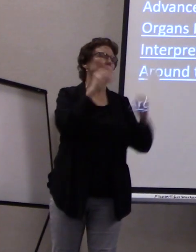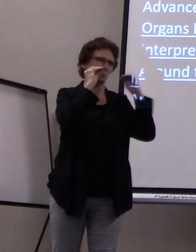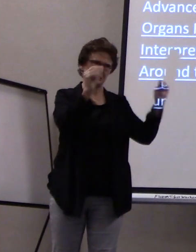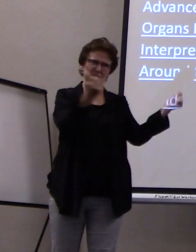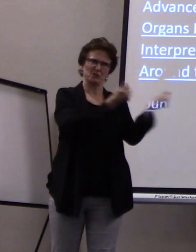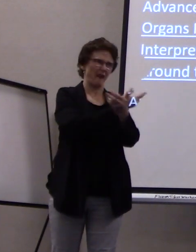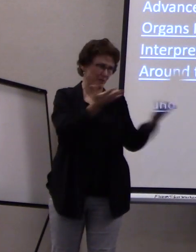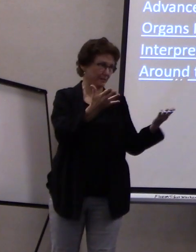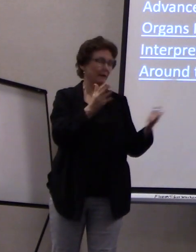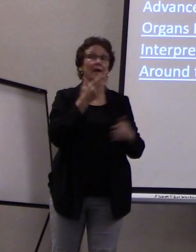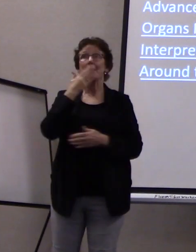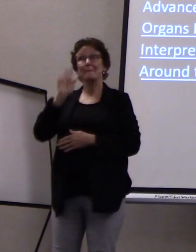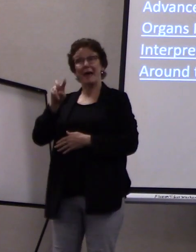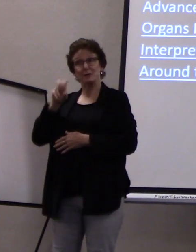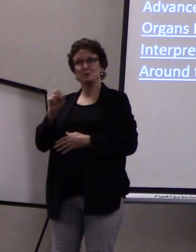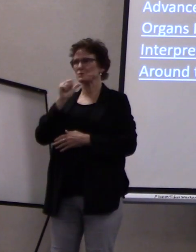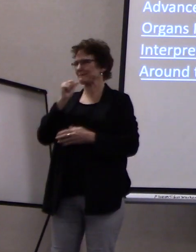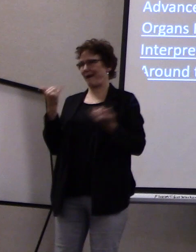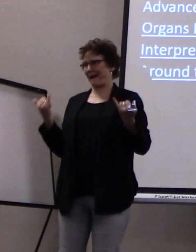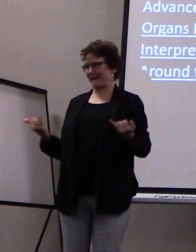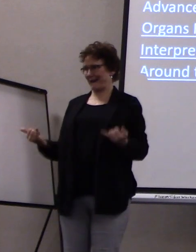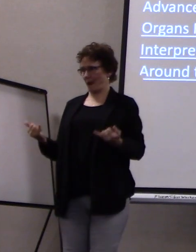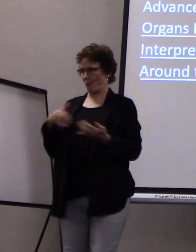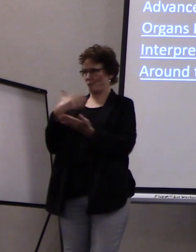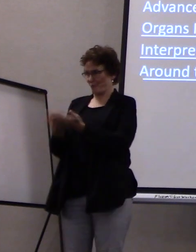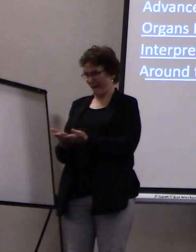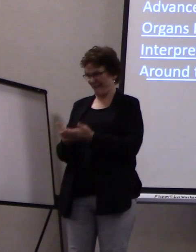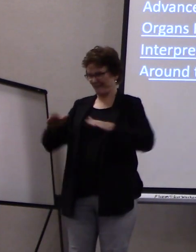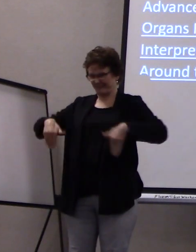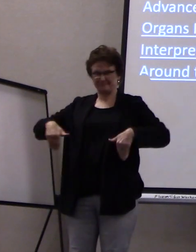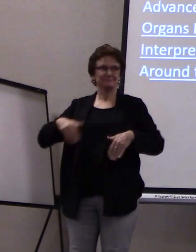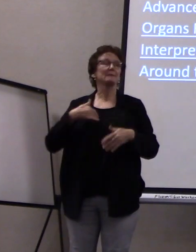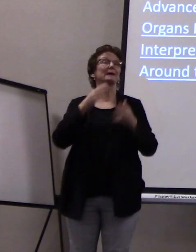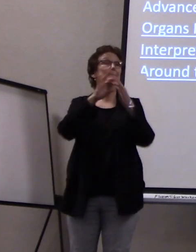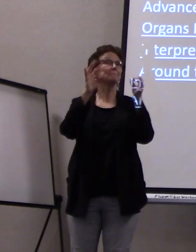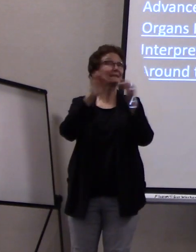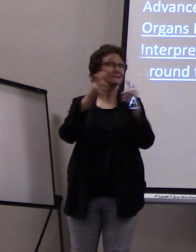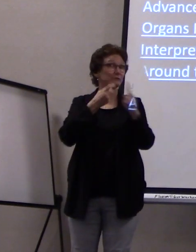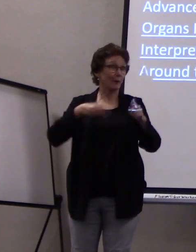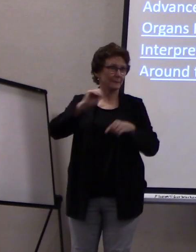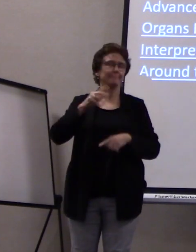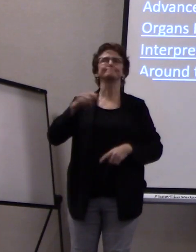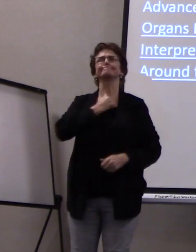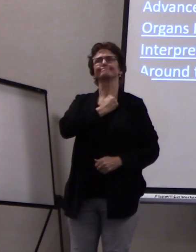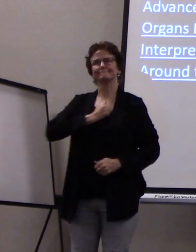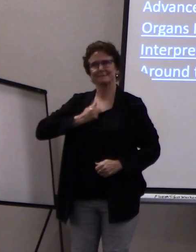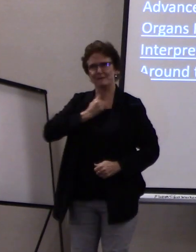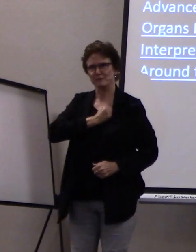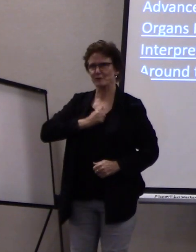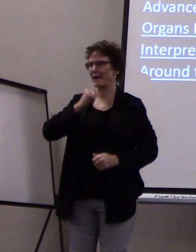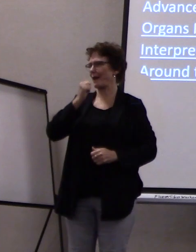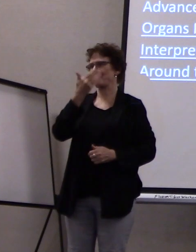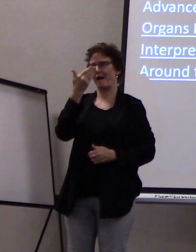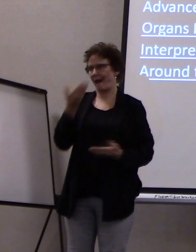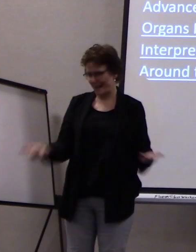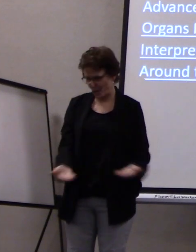teach. The bad news is he's not here right now. He did send you a message though, and here it is. I regret not being there to introduce